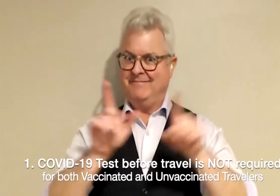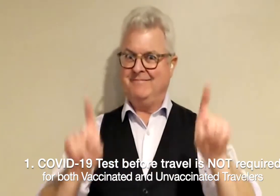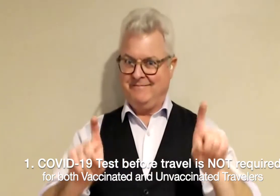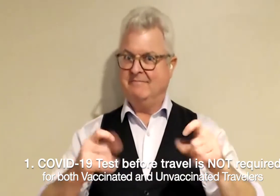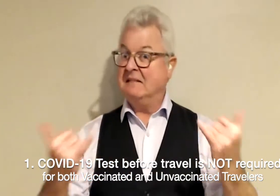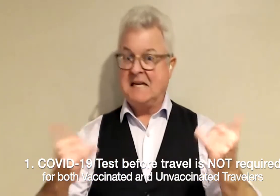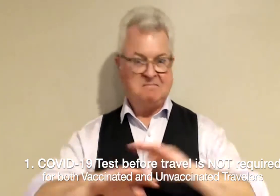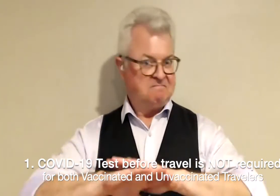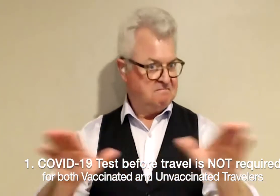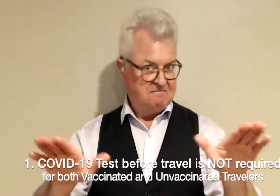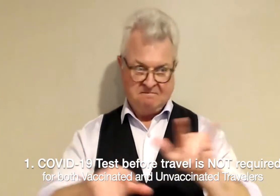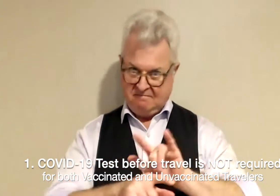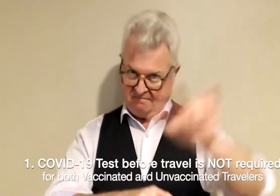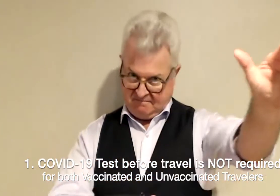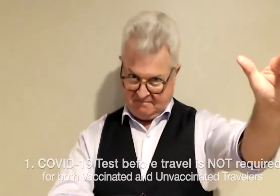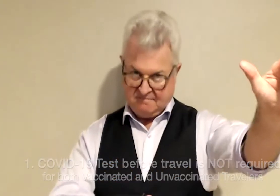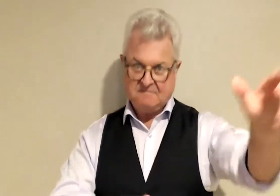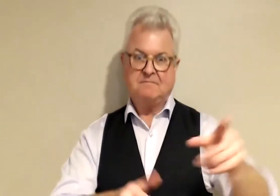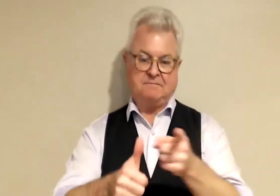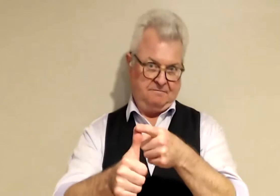Where previously, during the pandemic, we did.